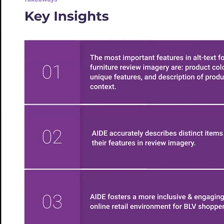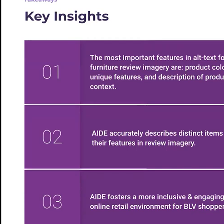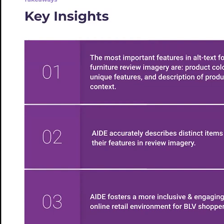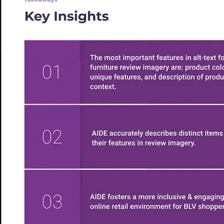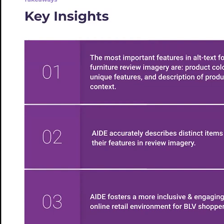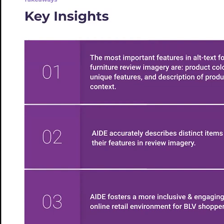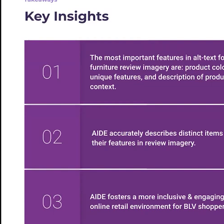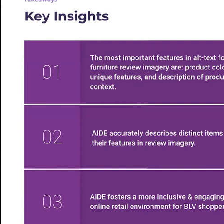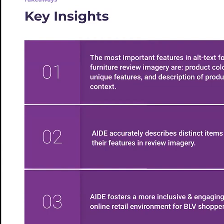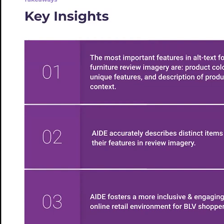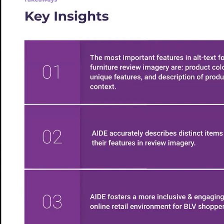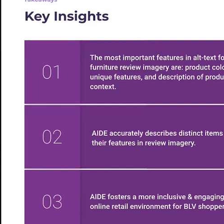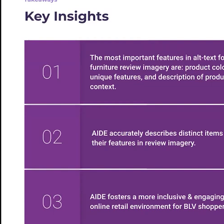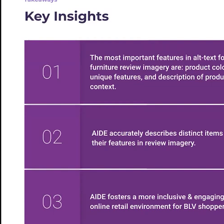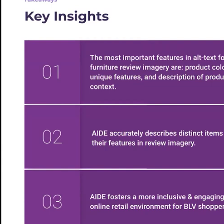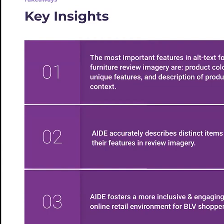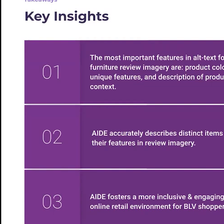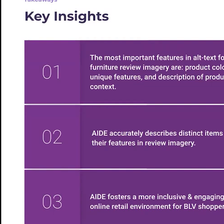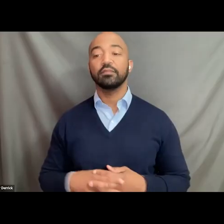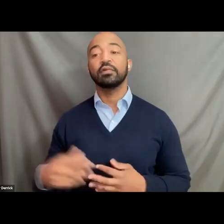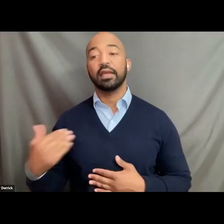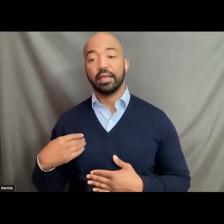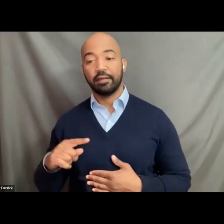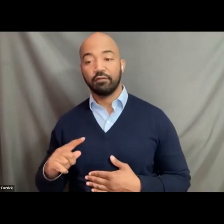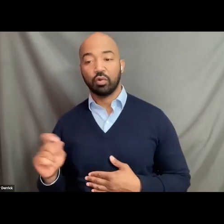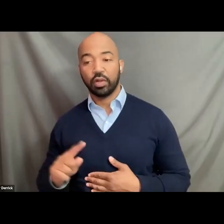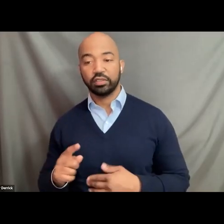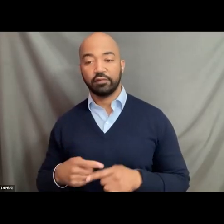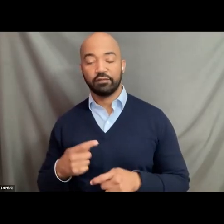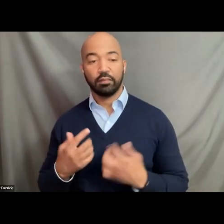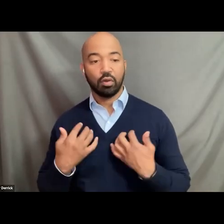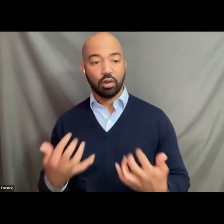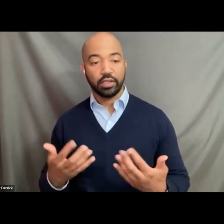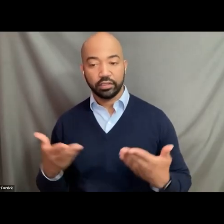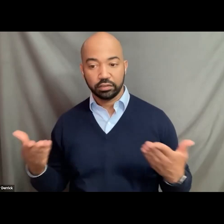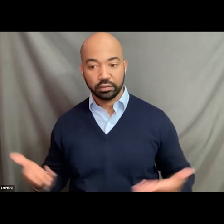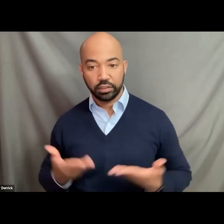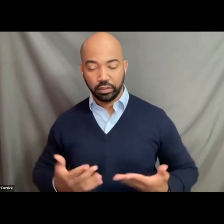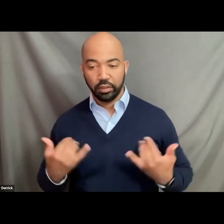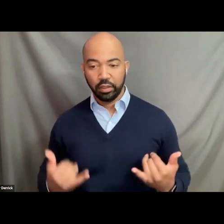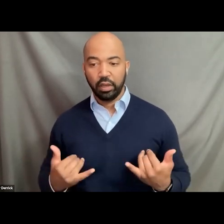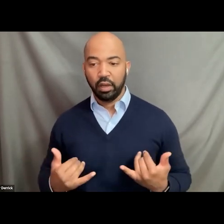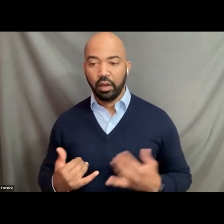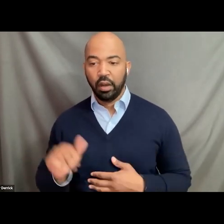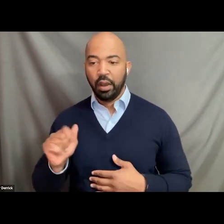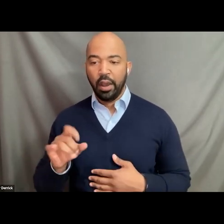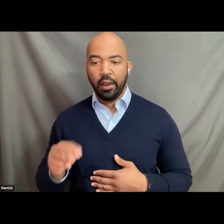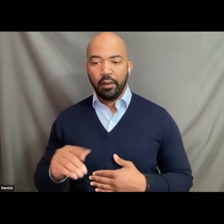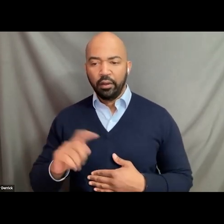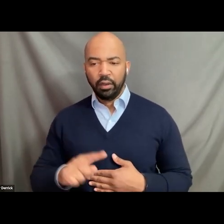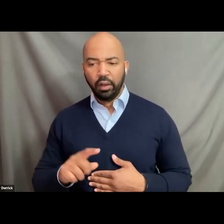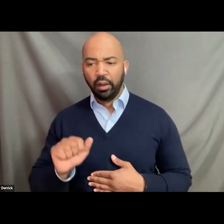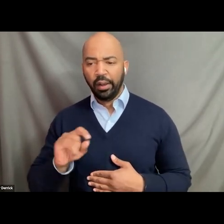Thank you so much. there is a question from the audience. Adam is asking, how is